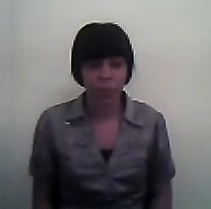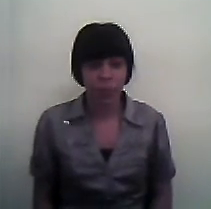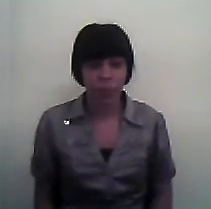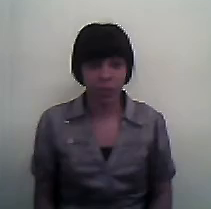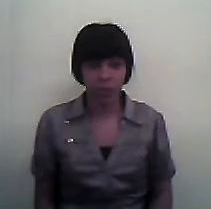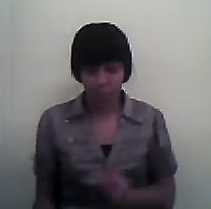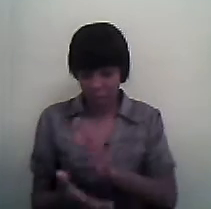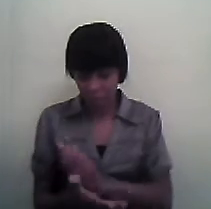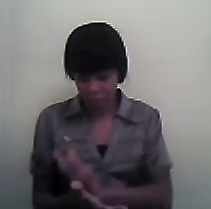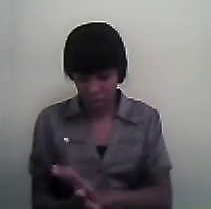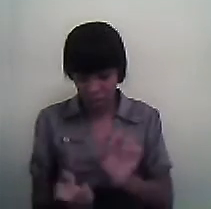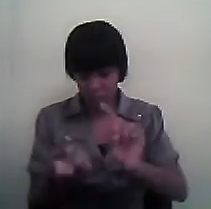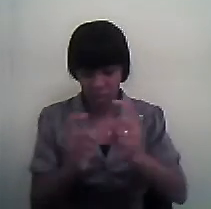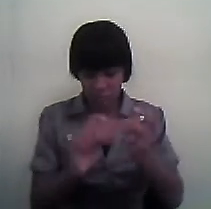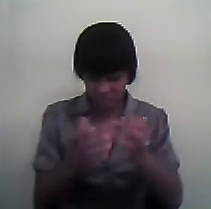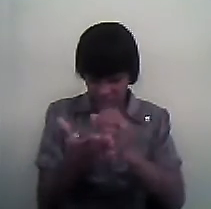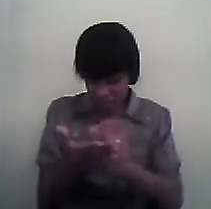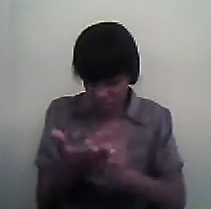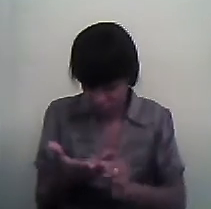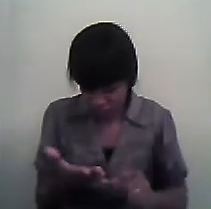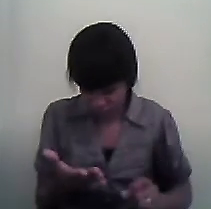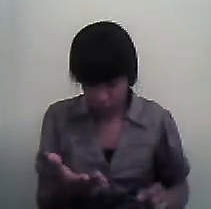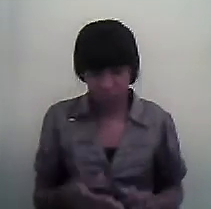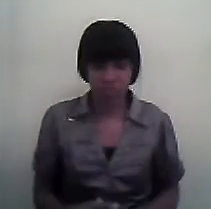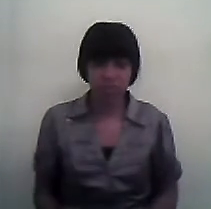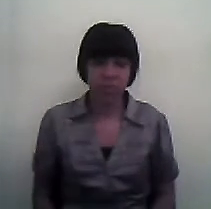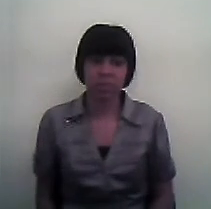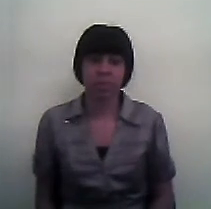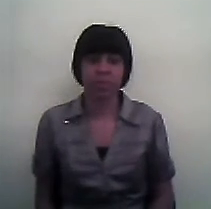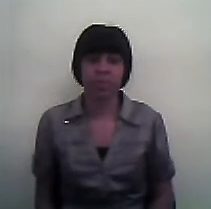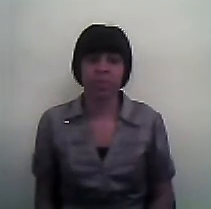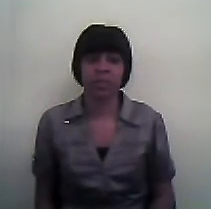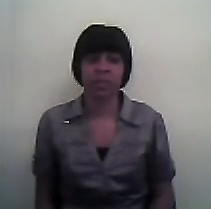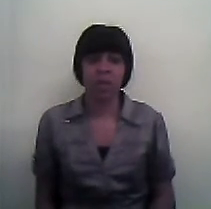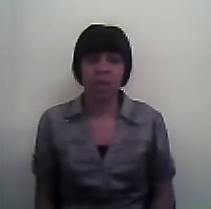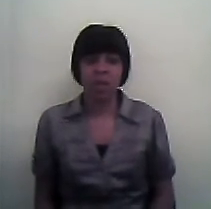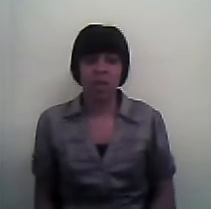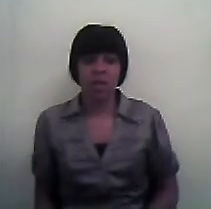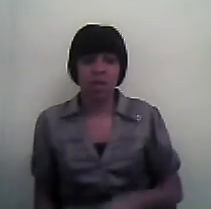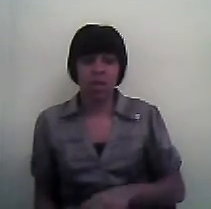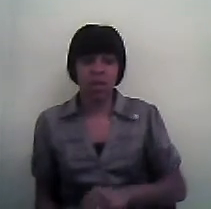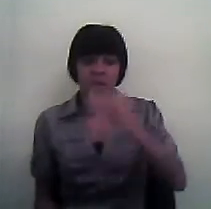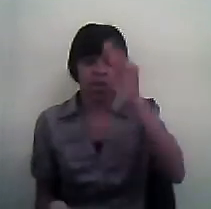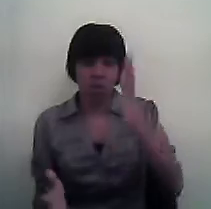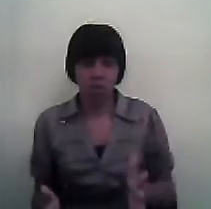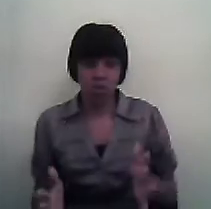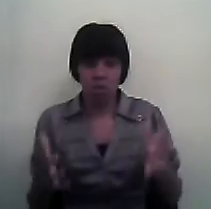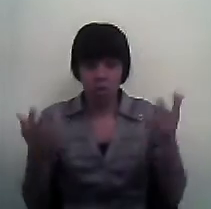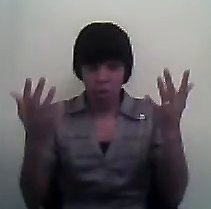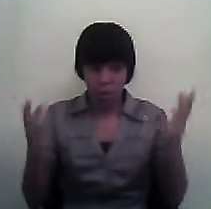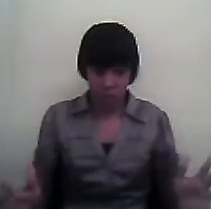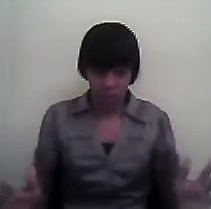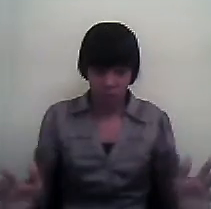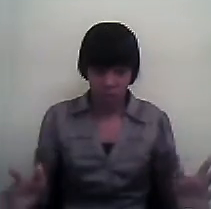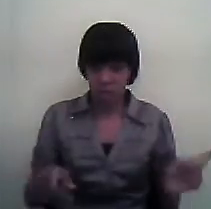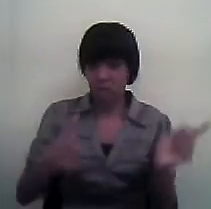different content areas. So students then, when they went off to their major courses, they knew MLA style, they knew CBE